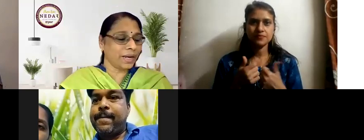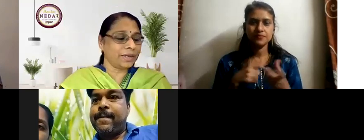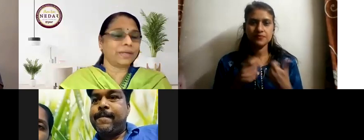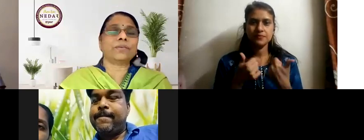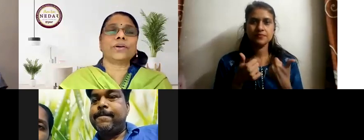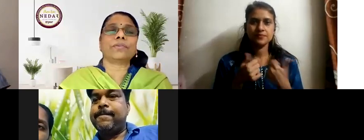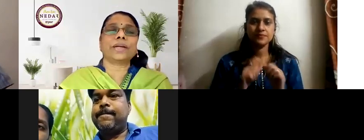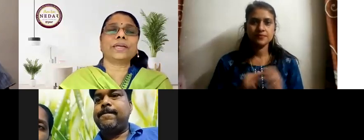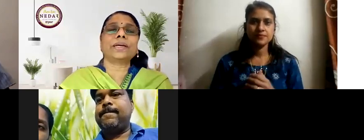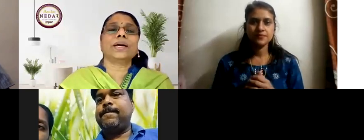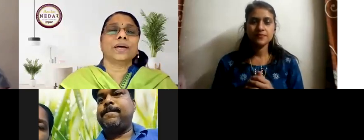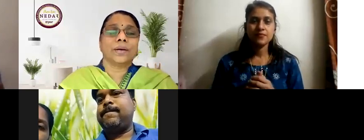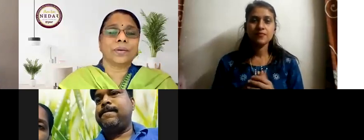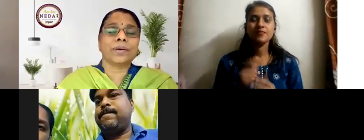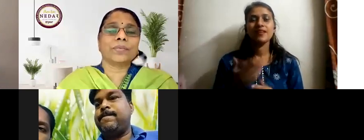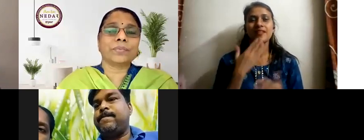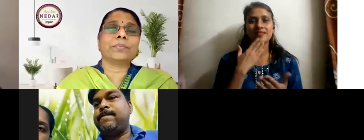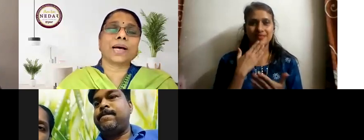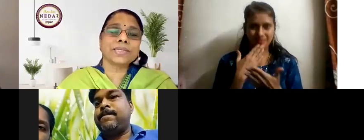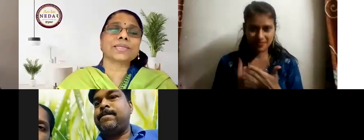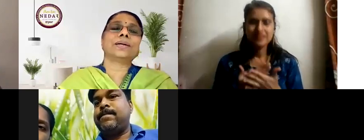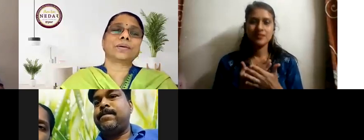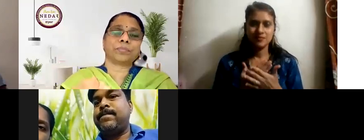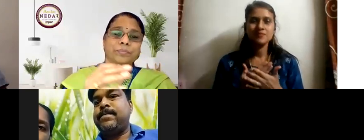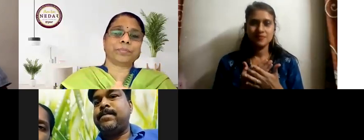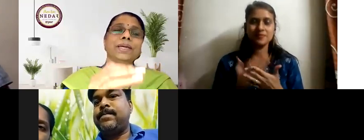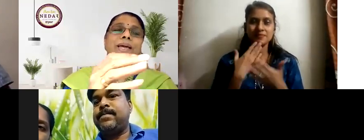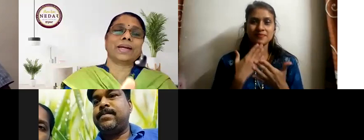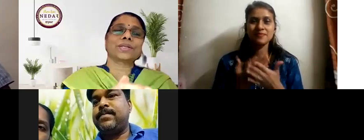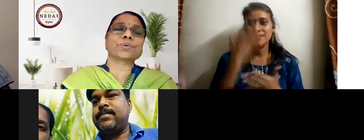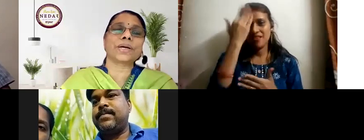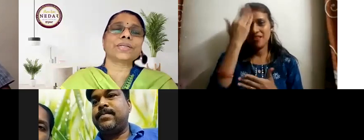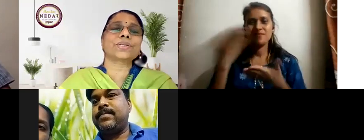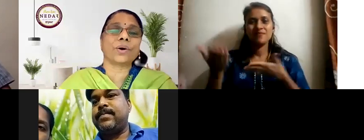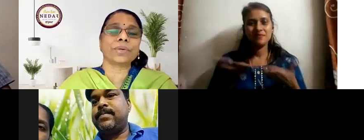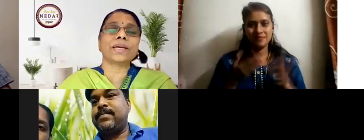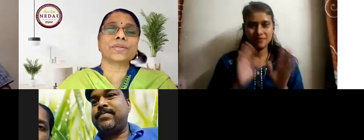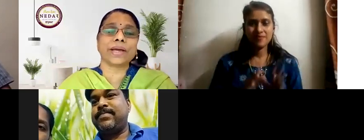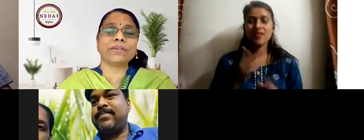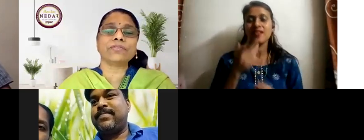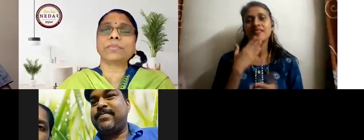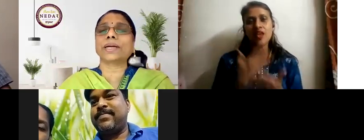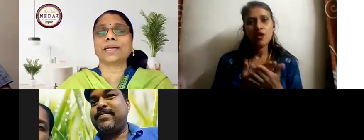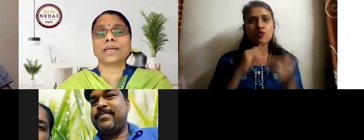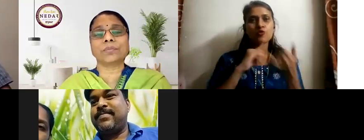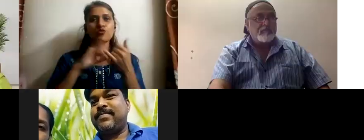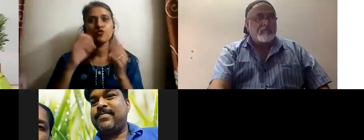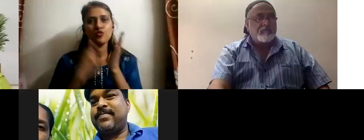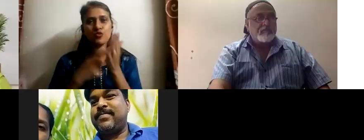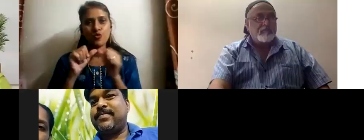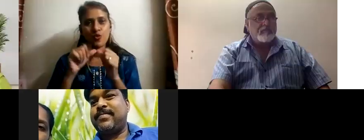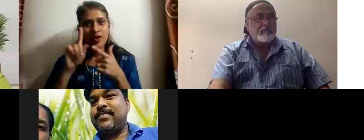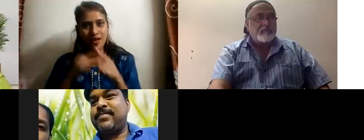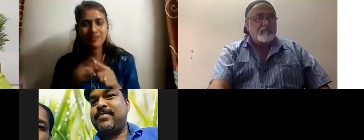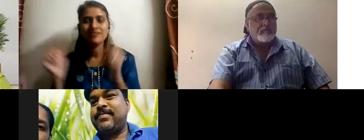much and for inviting us, me and Suraj, Soumya, his wife, my colleague,